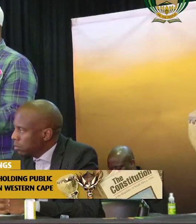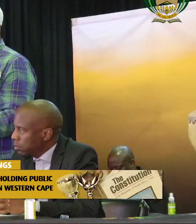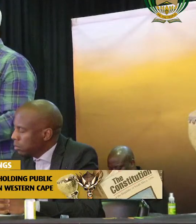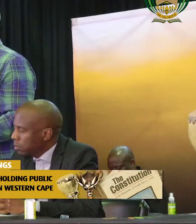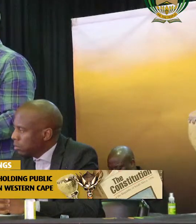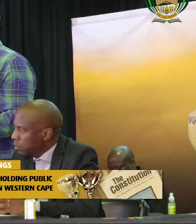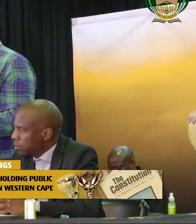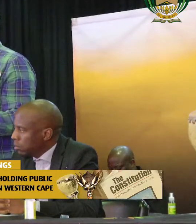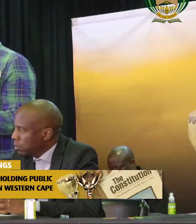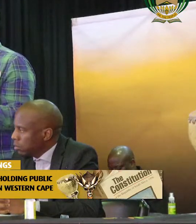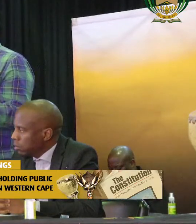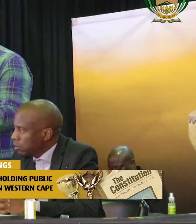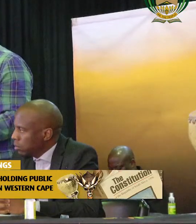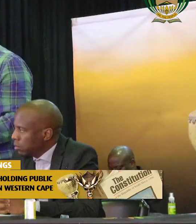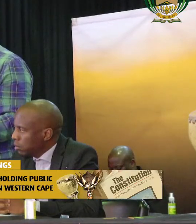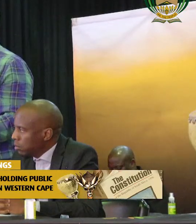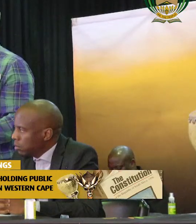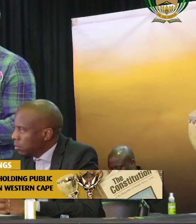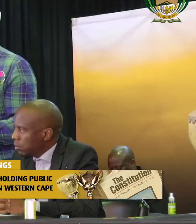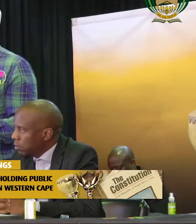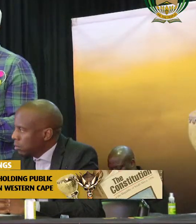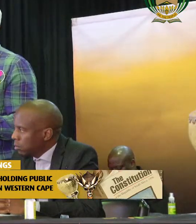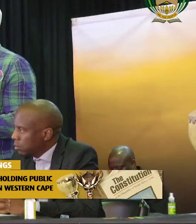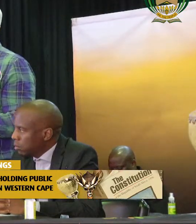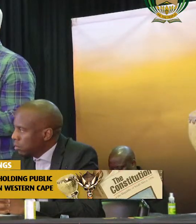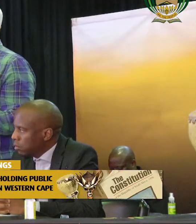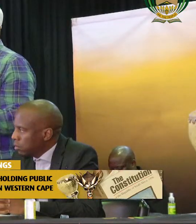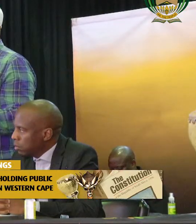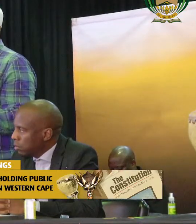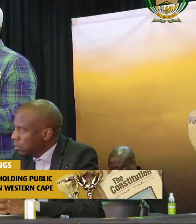I wish to apologize on that part.